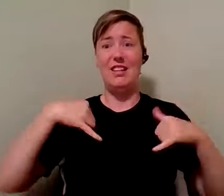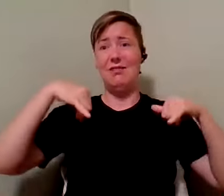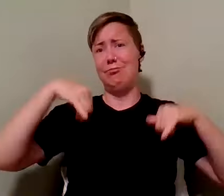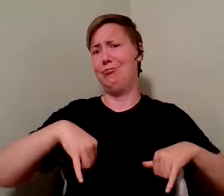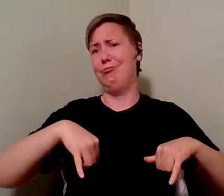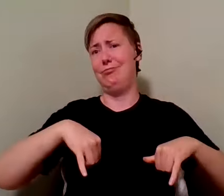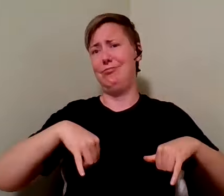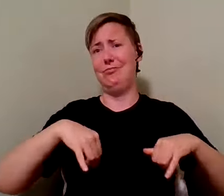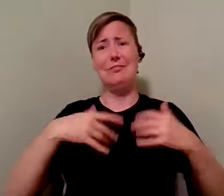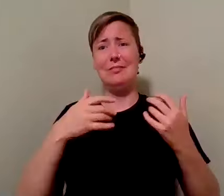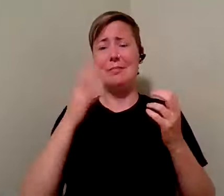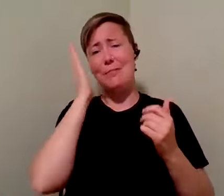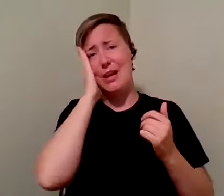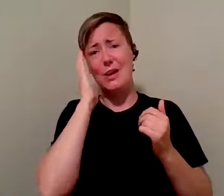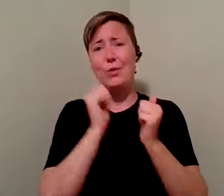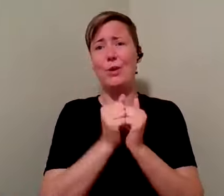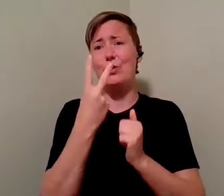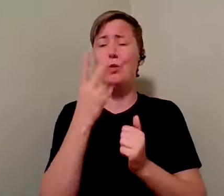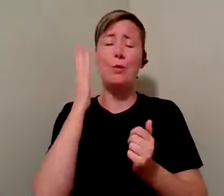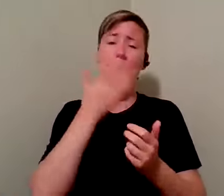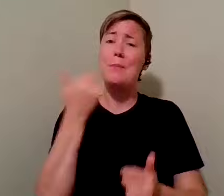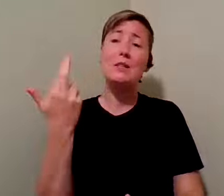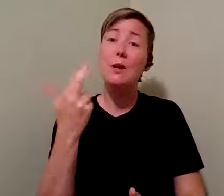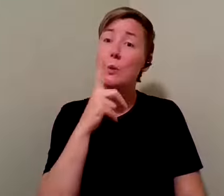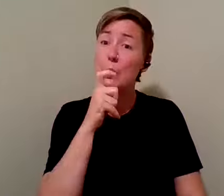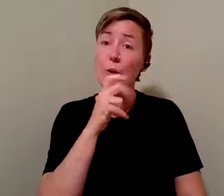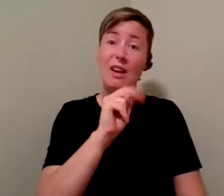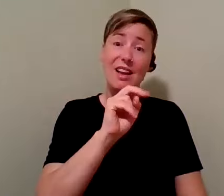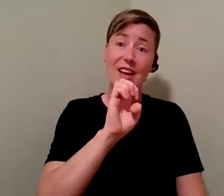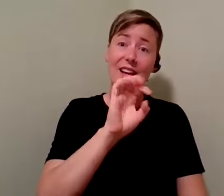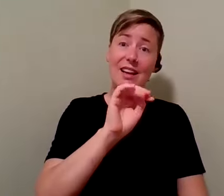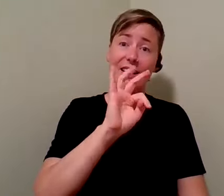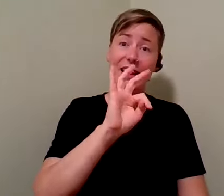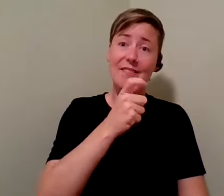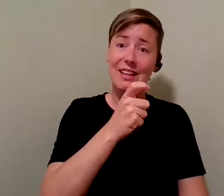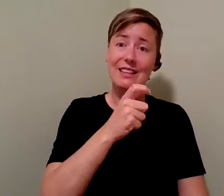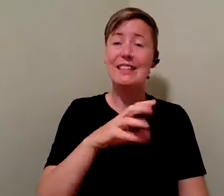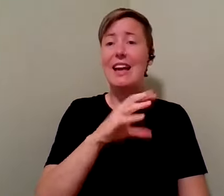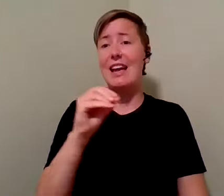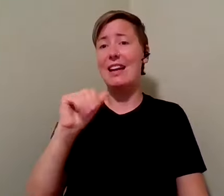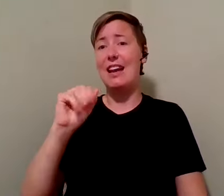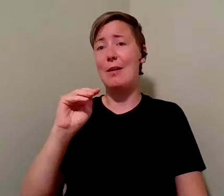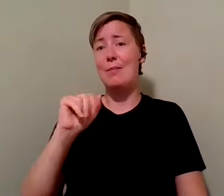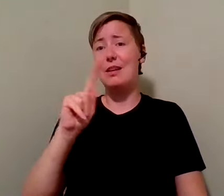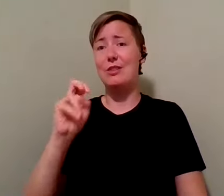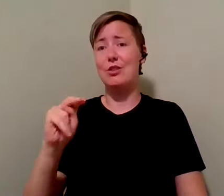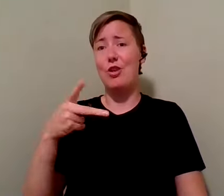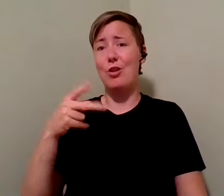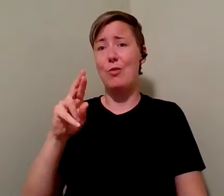best friends, Netflix and Amazon Prime. So what was I going to do? I got